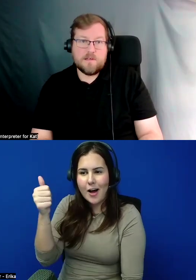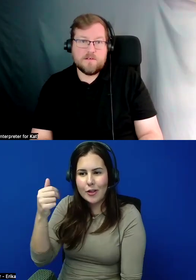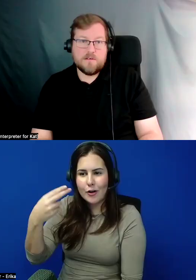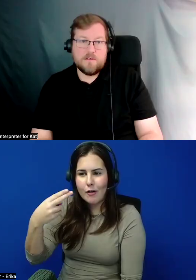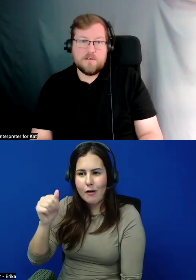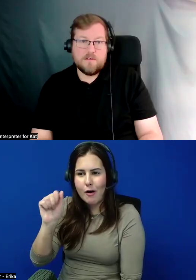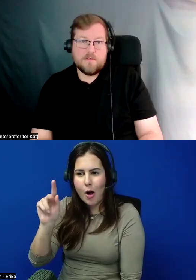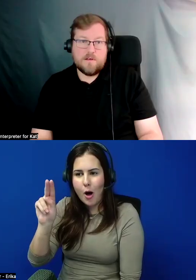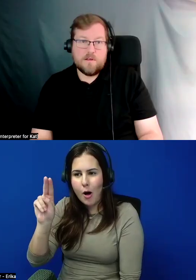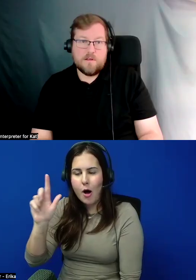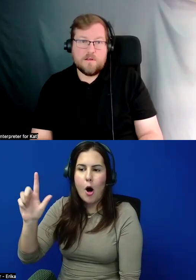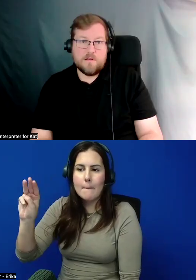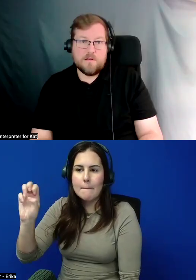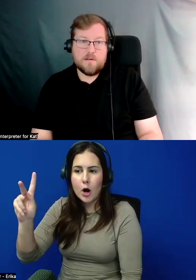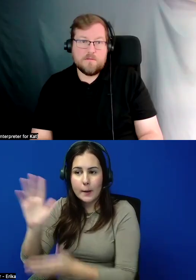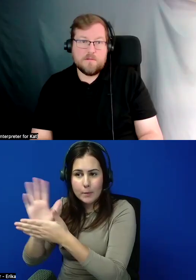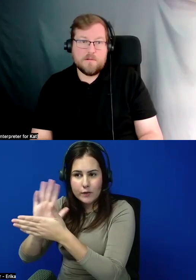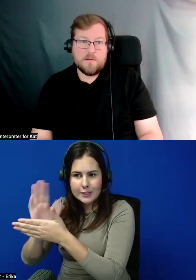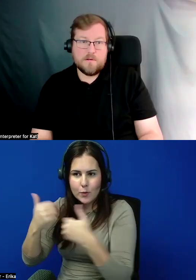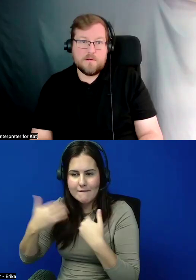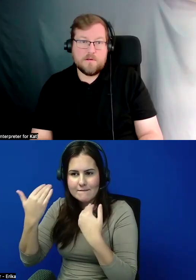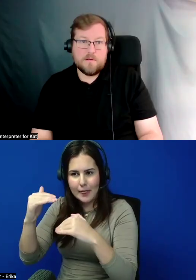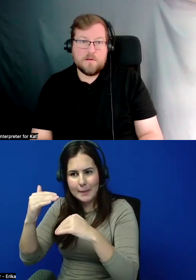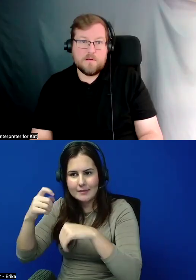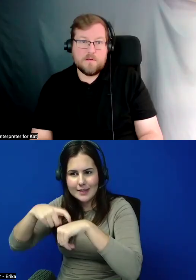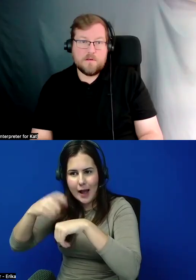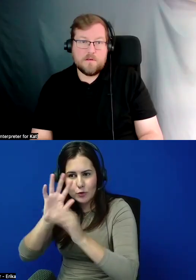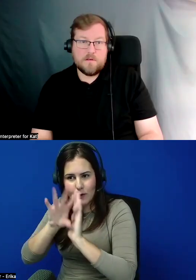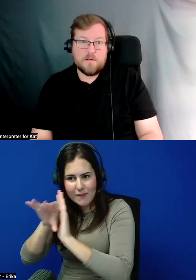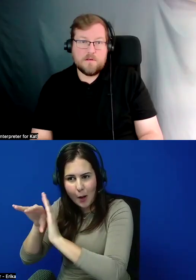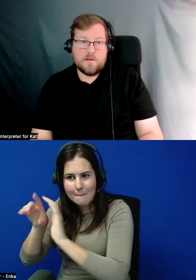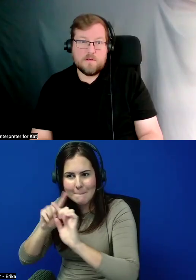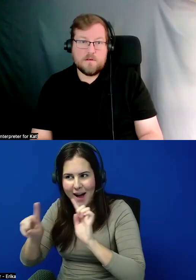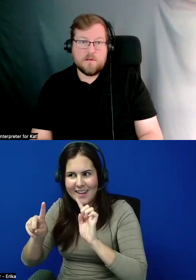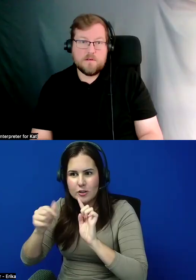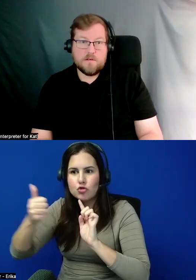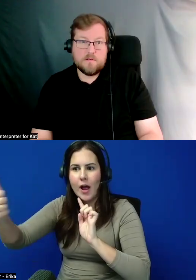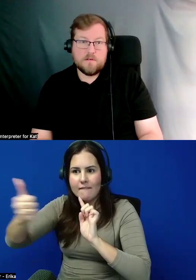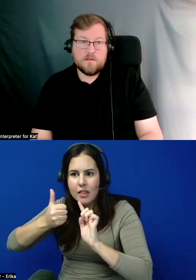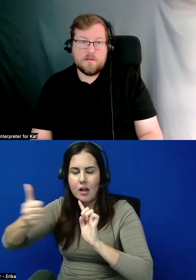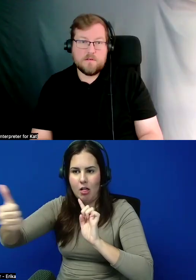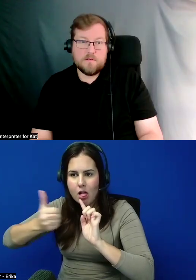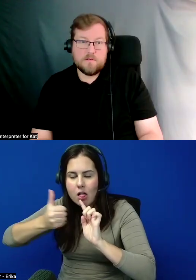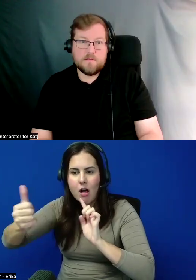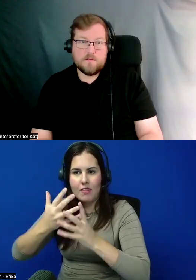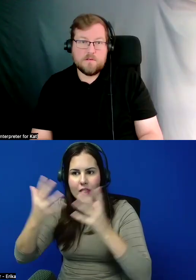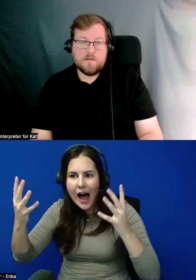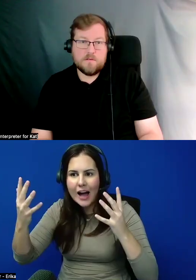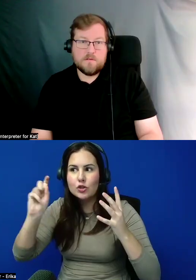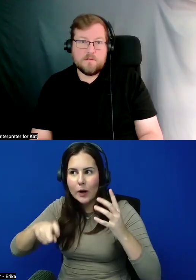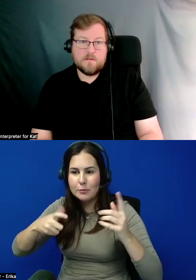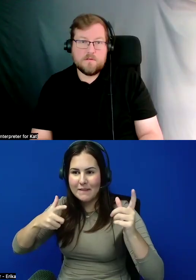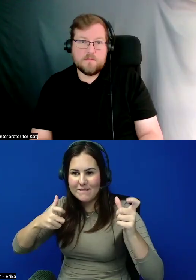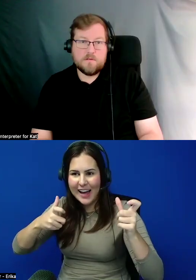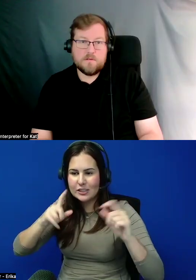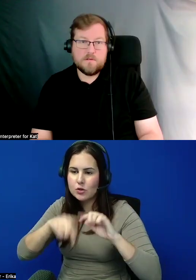this travel time to account for. So we have to be really, really quick, which means that we can't afford to do